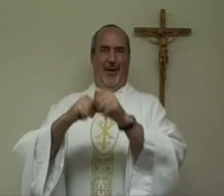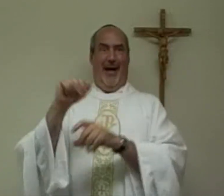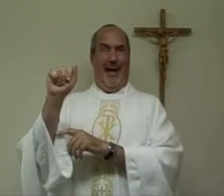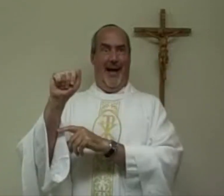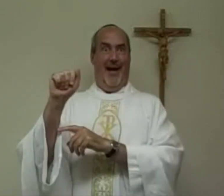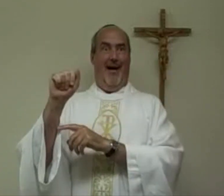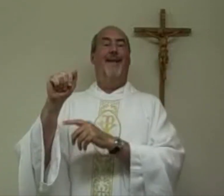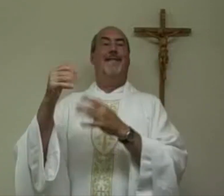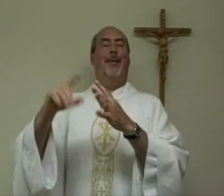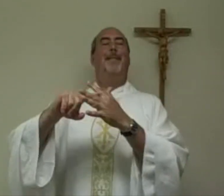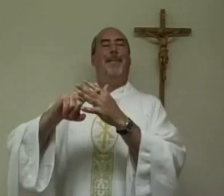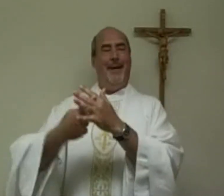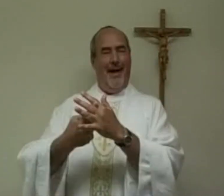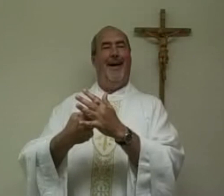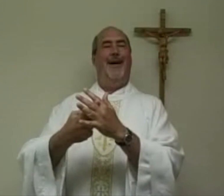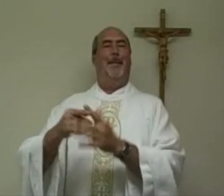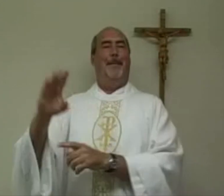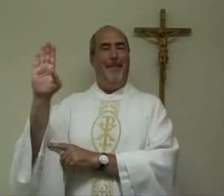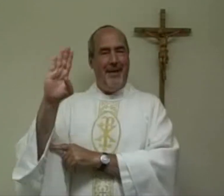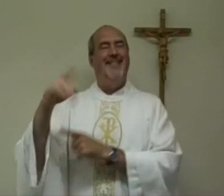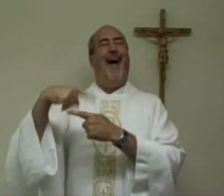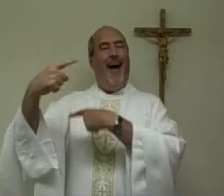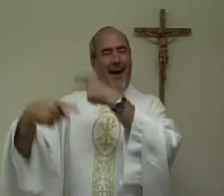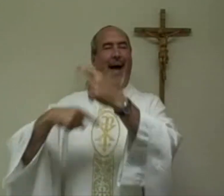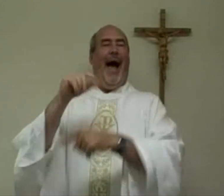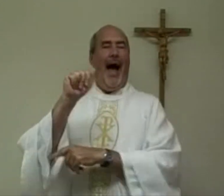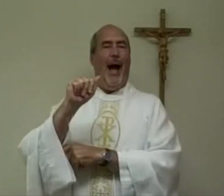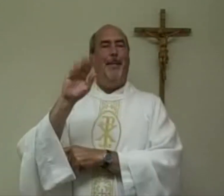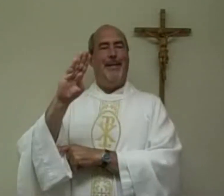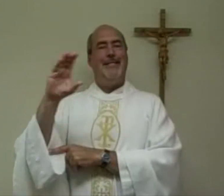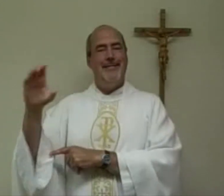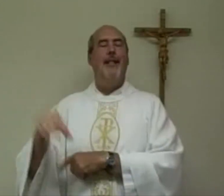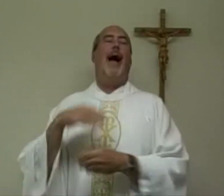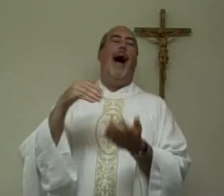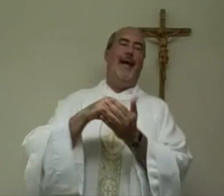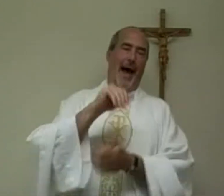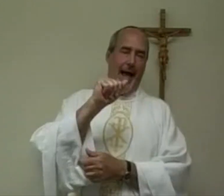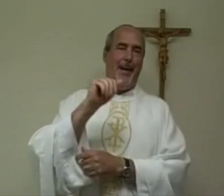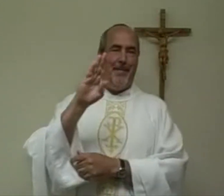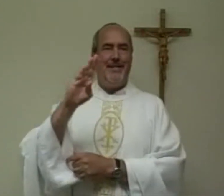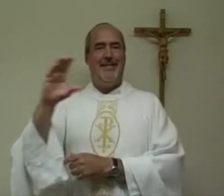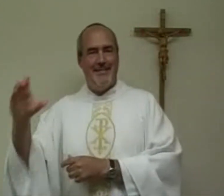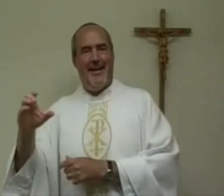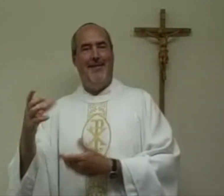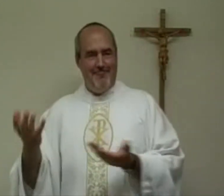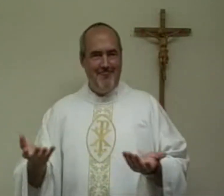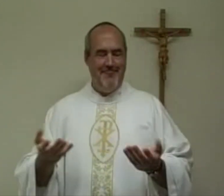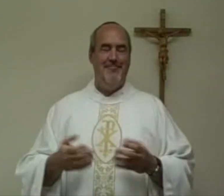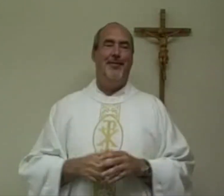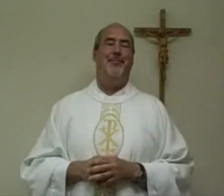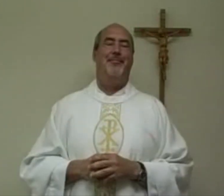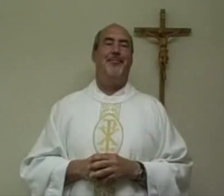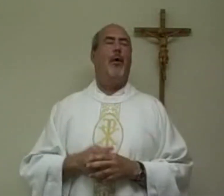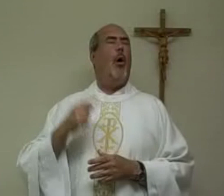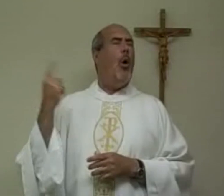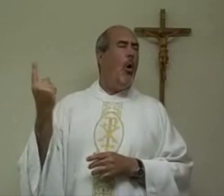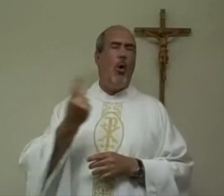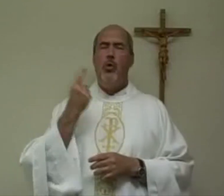year, of church year A, and then begins church year B. And the cycle repeats: church year